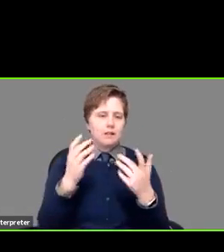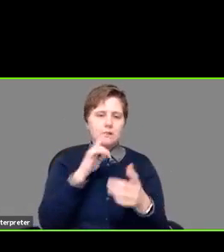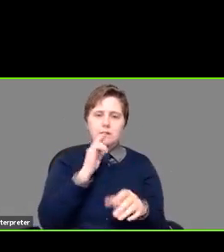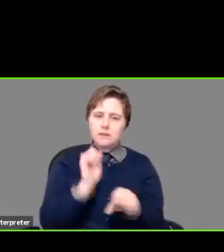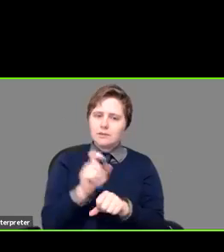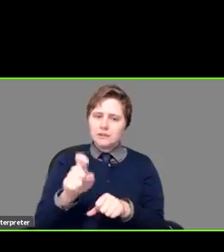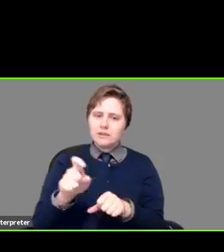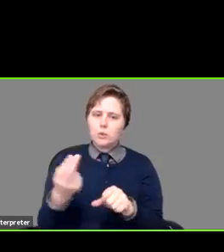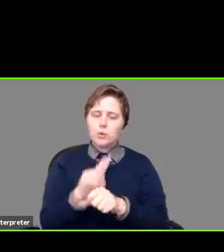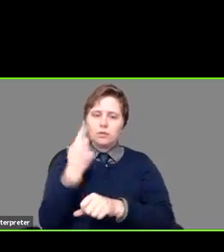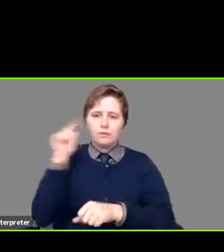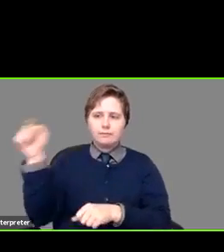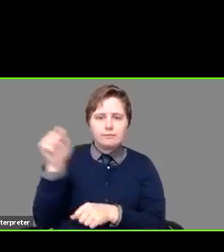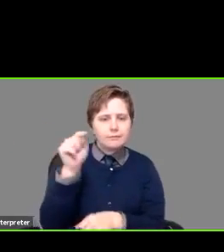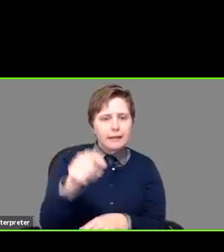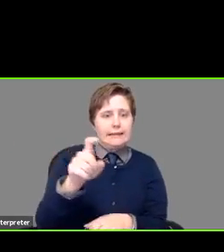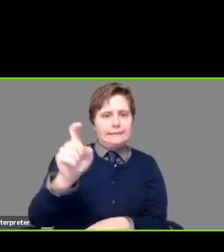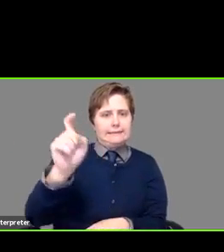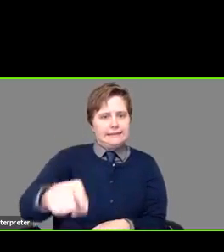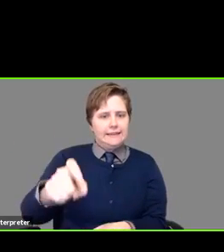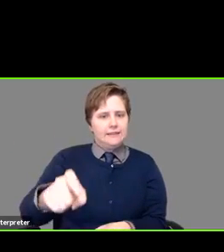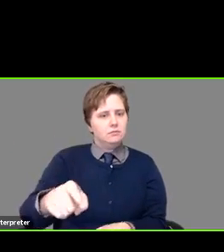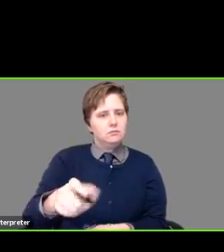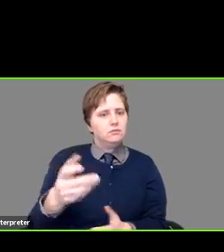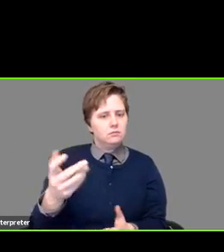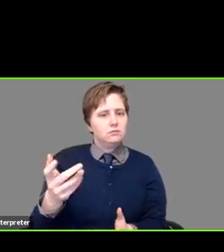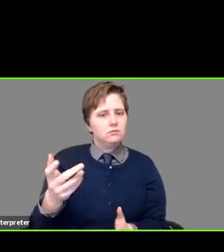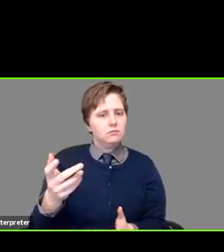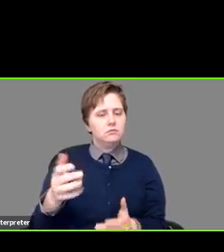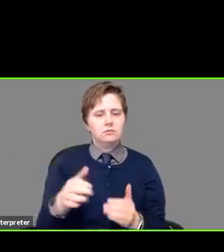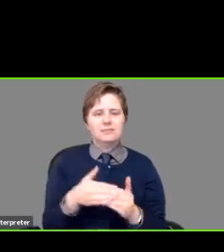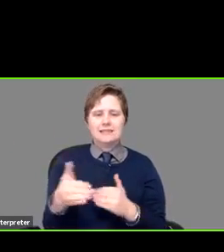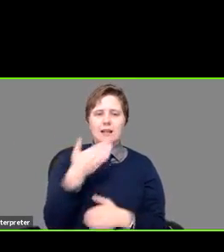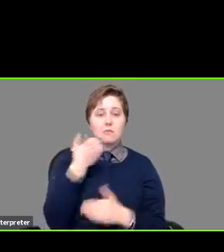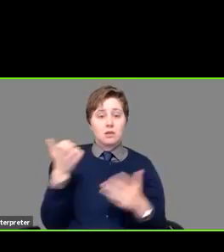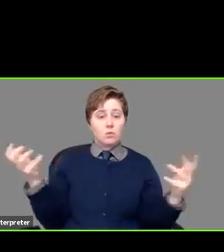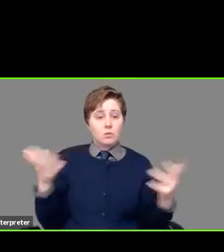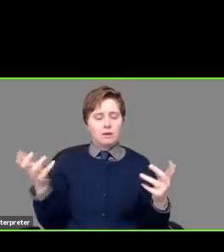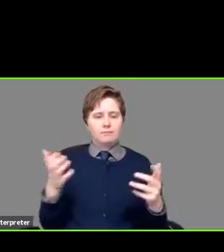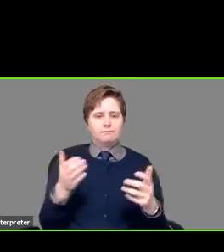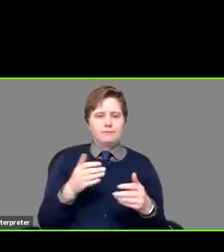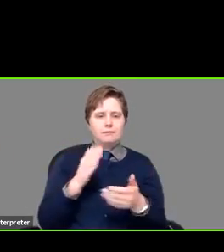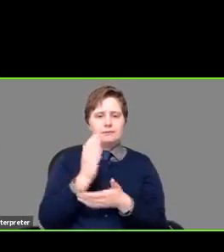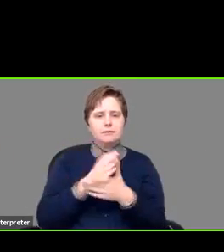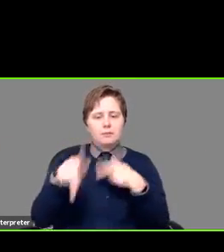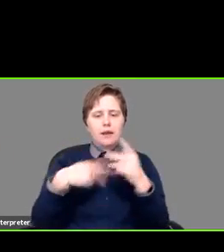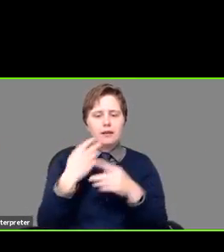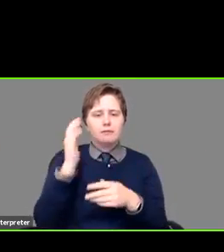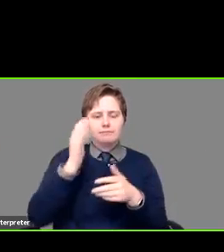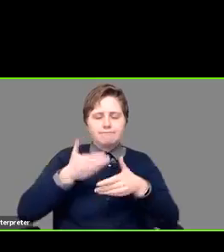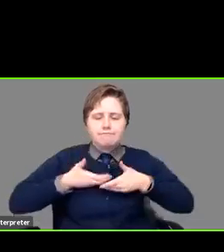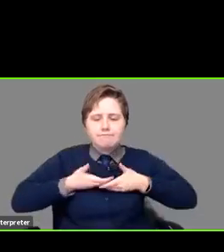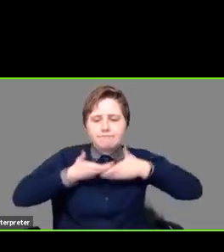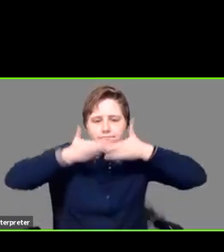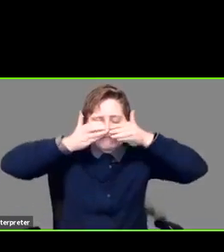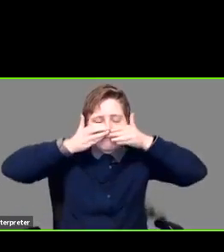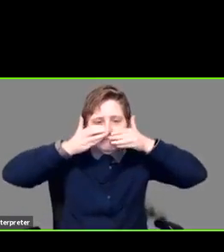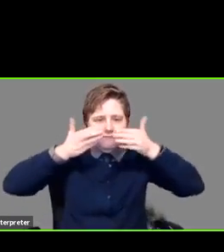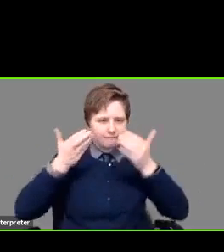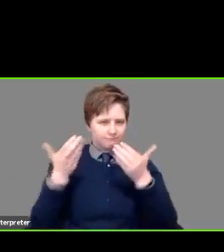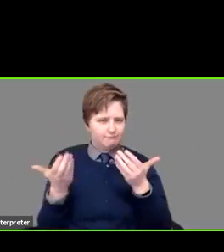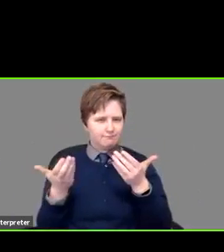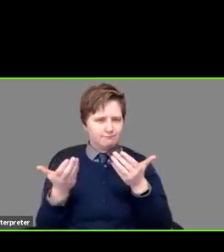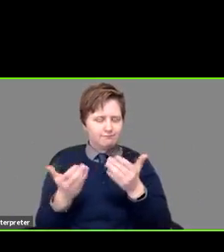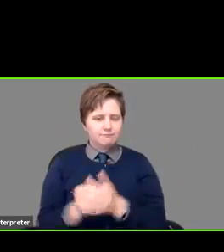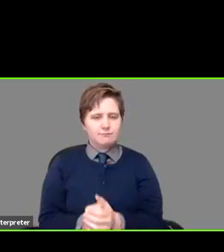used by those individuals who need to use them. So the next best thing is that face covering, as we've talked about. Inside of the health